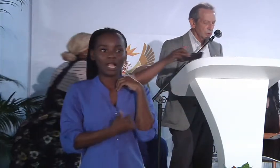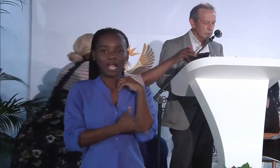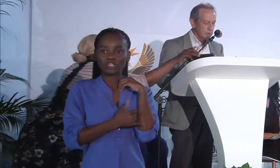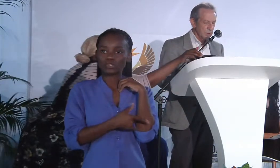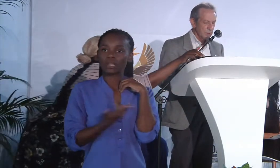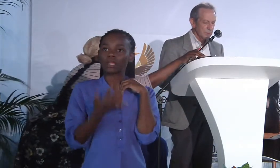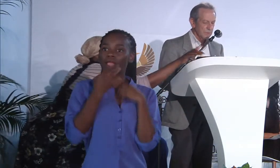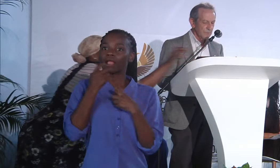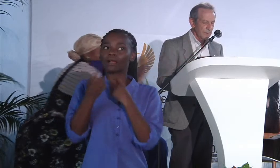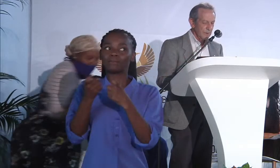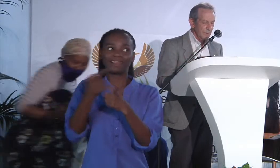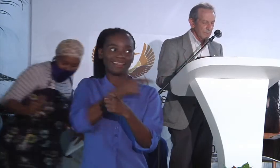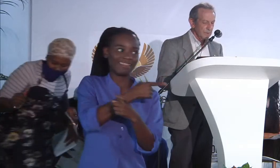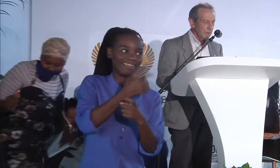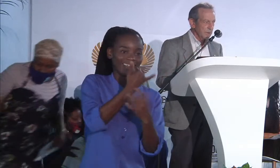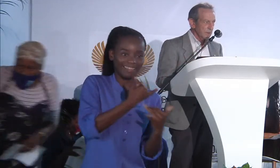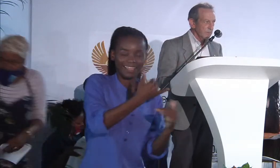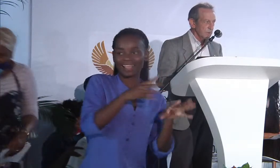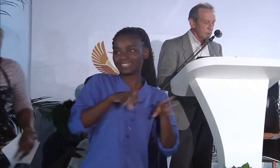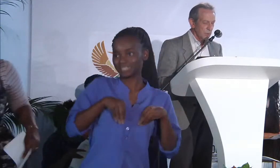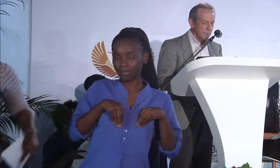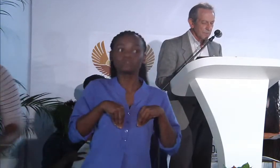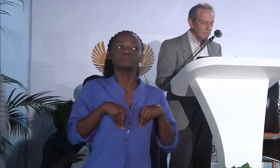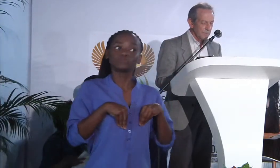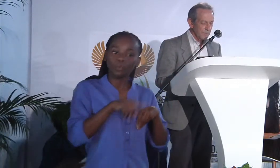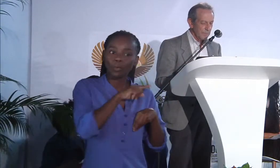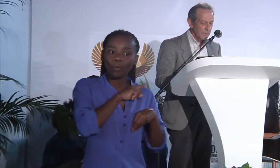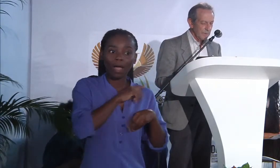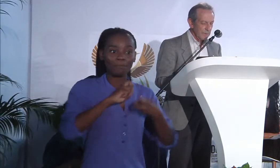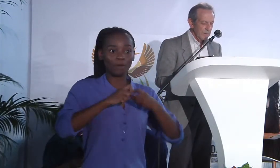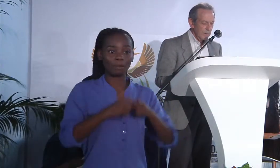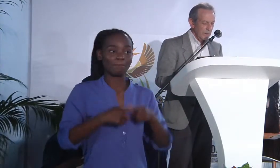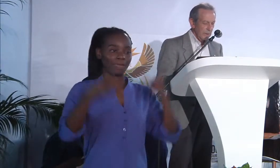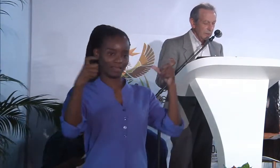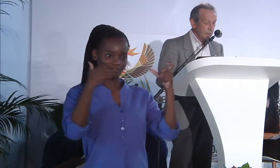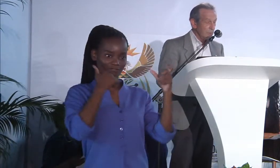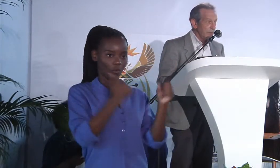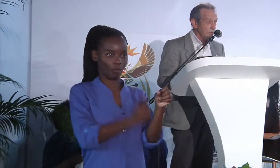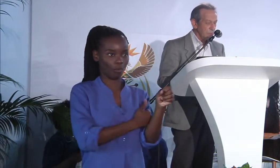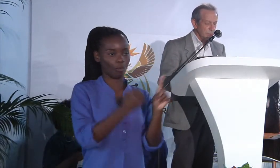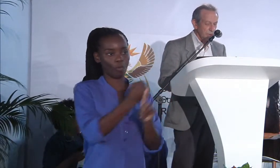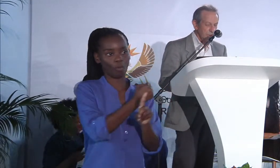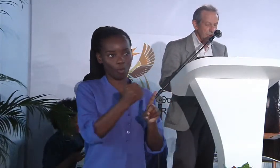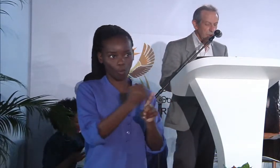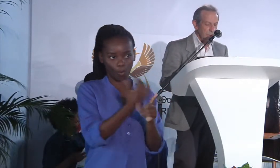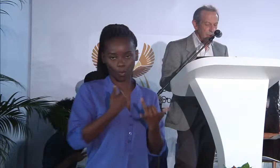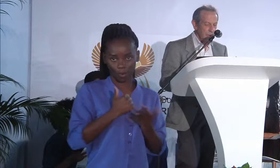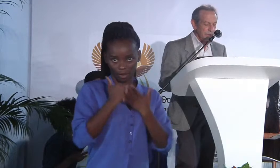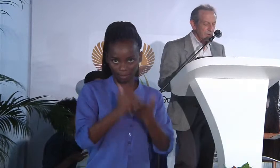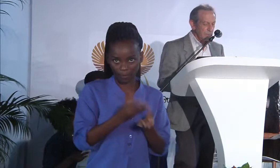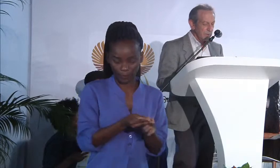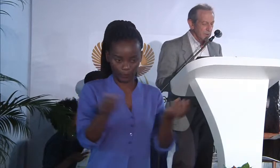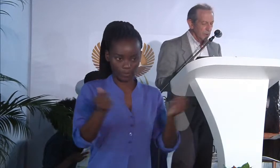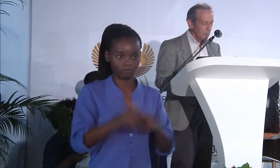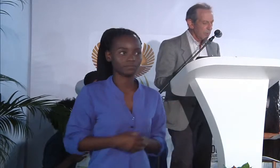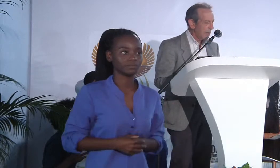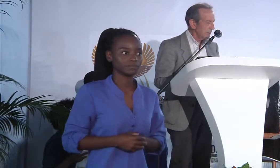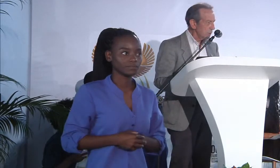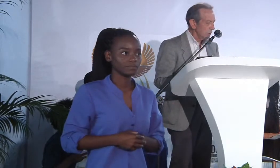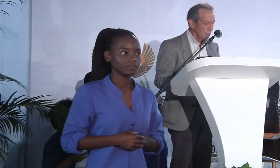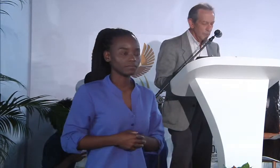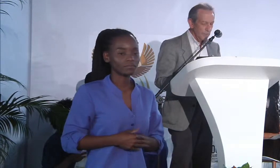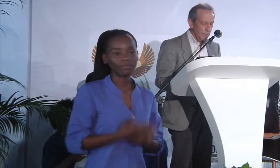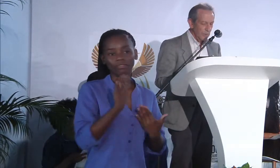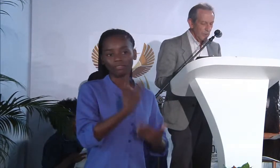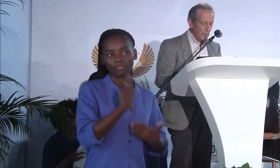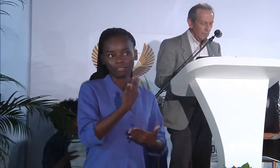national concerns regarding substance use. I would like to pay tribute to our Deputy Minister,